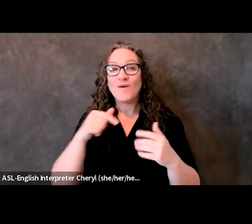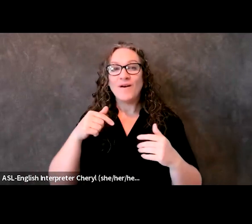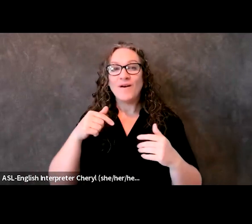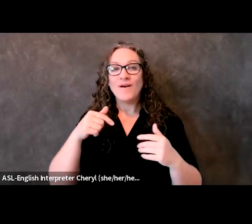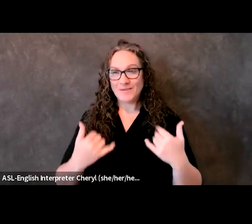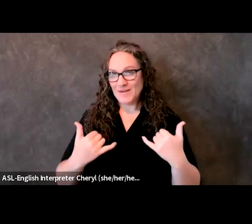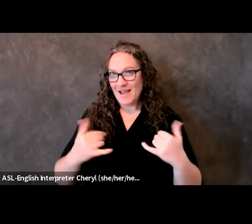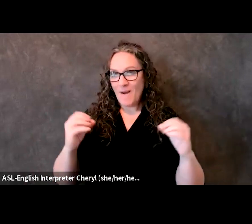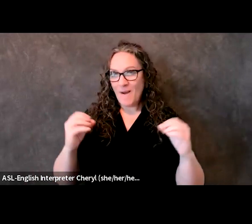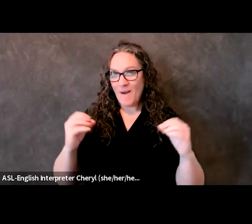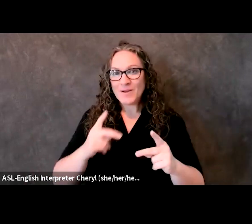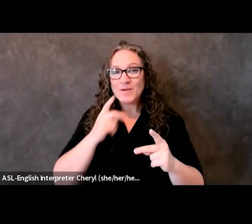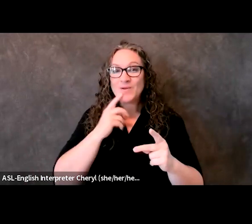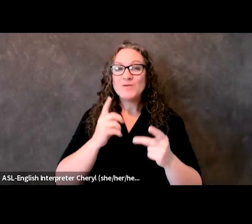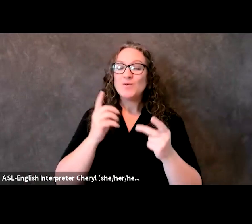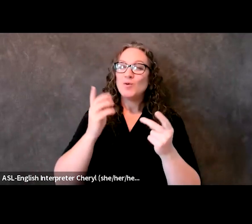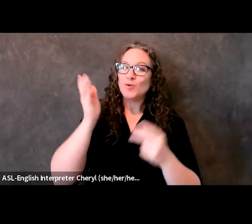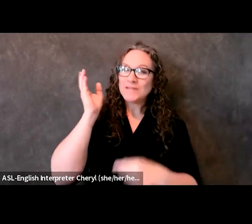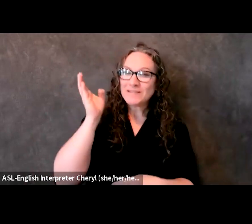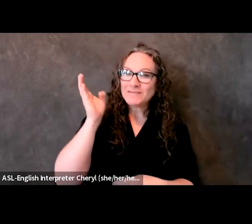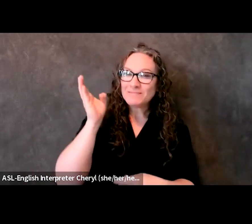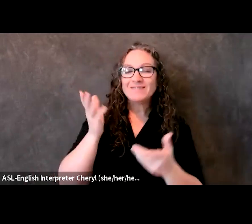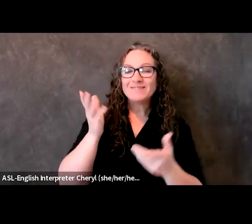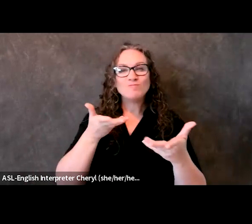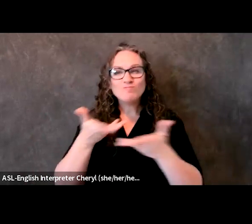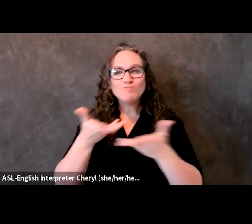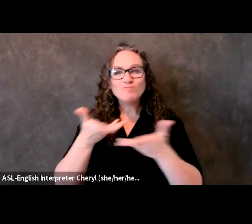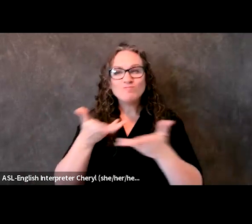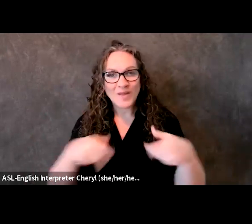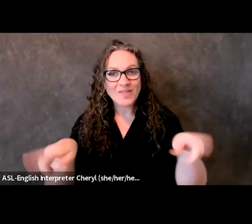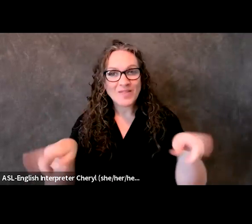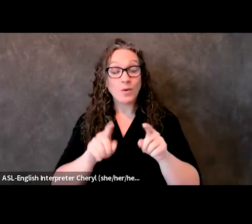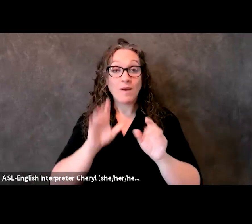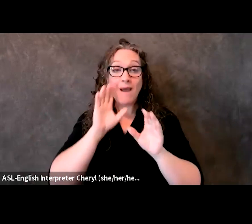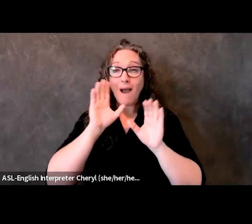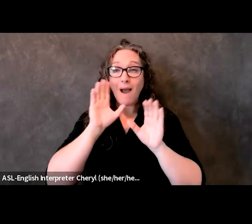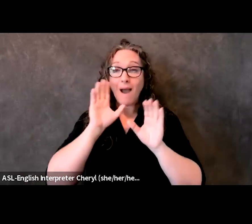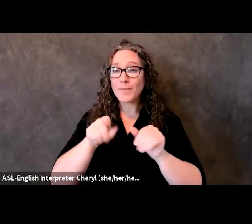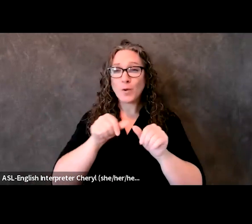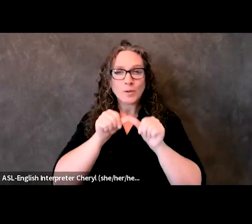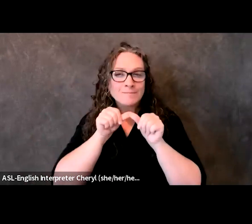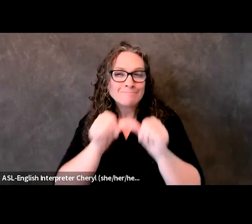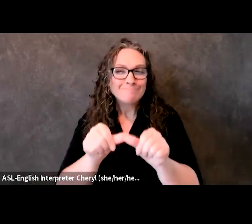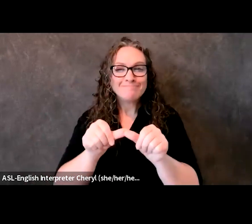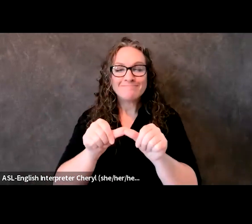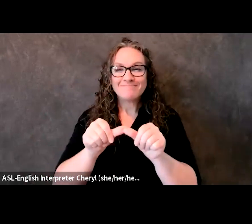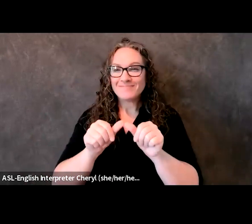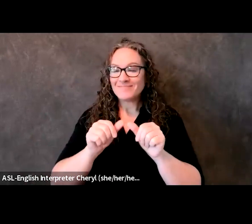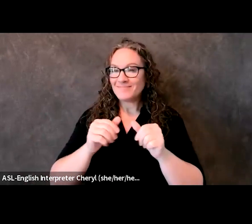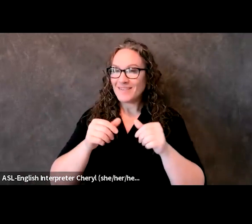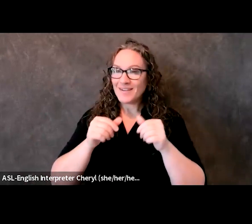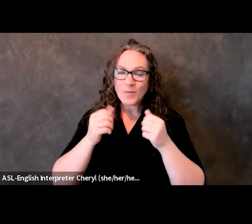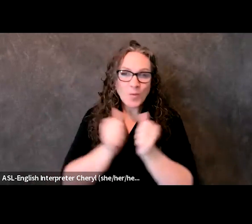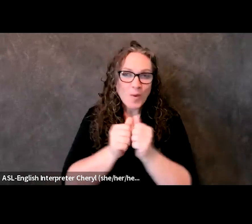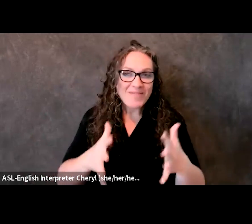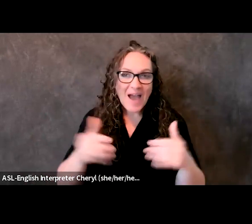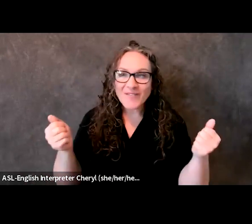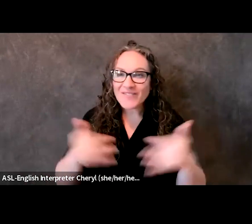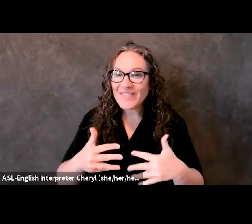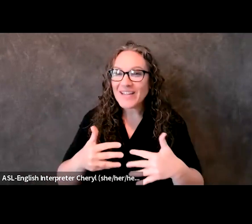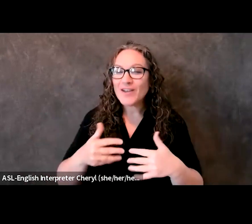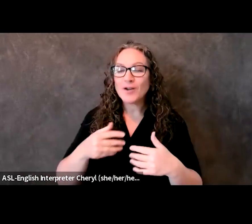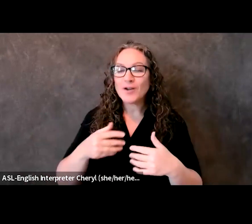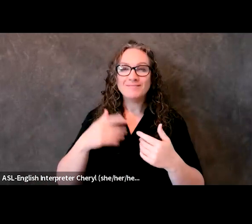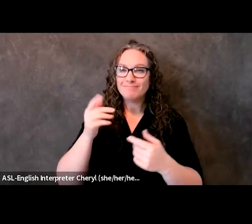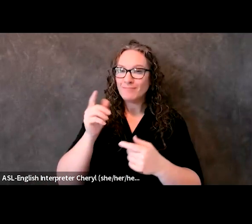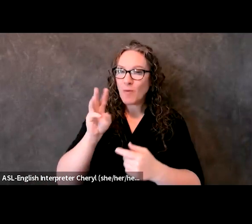opportunity to speak to all of you. I hope that you continue to be fearless warriors in your work,